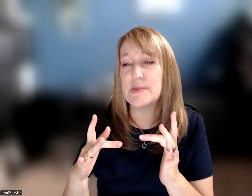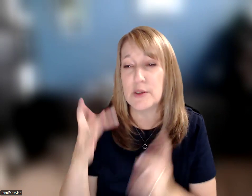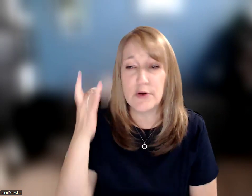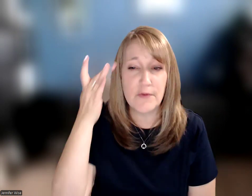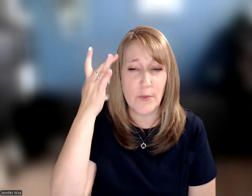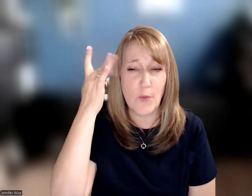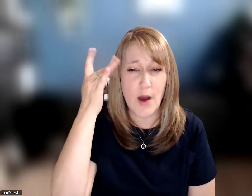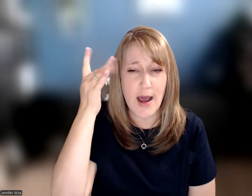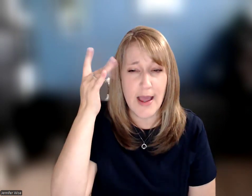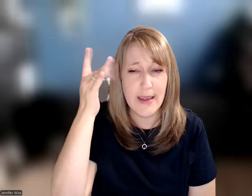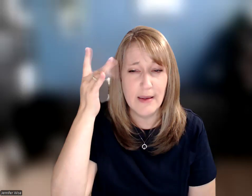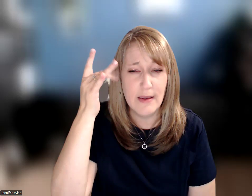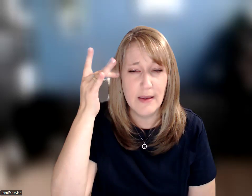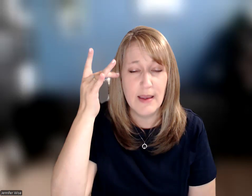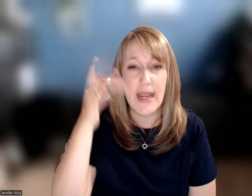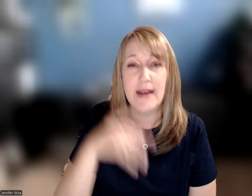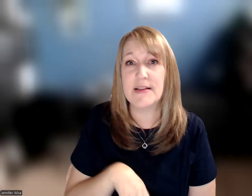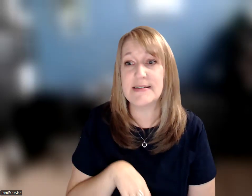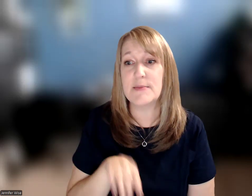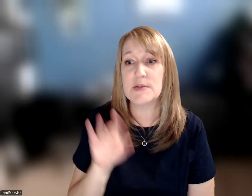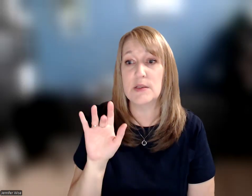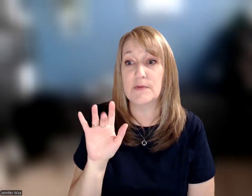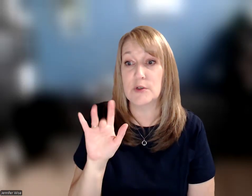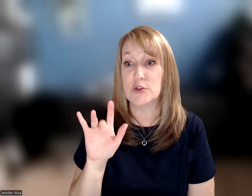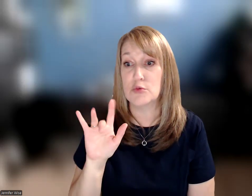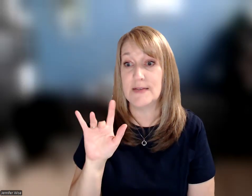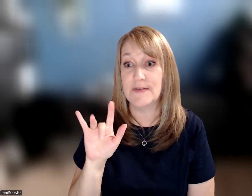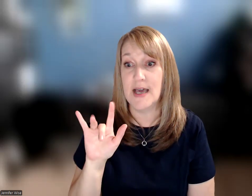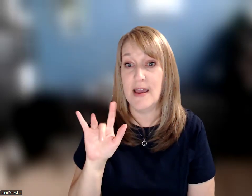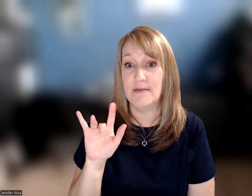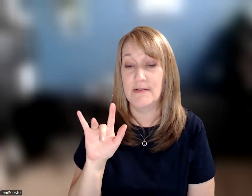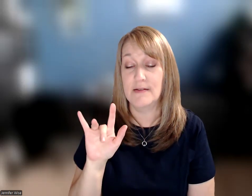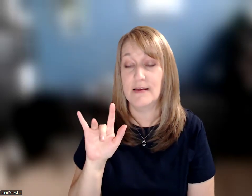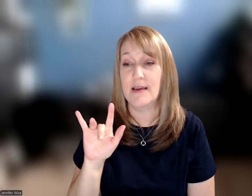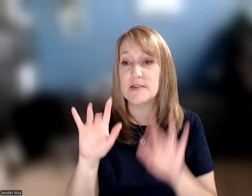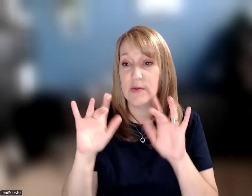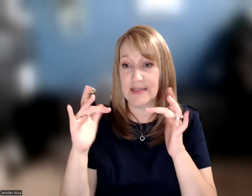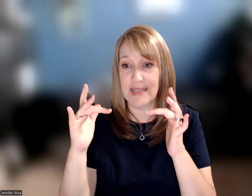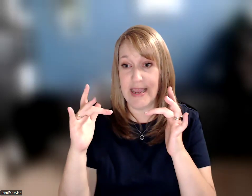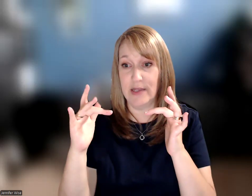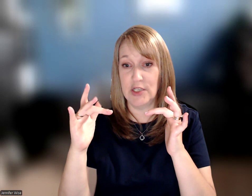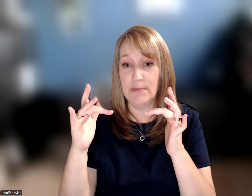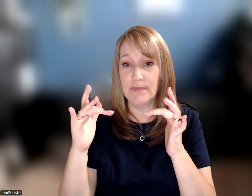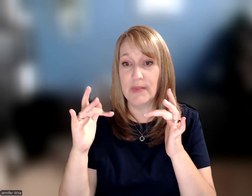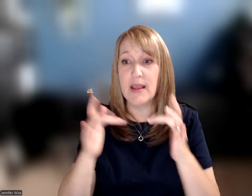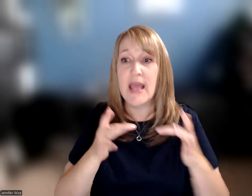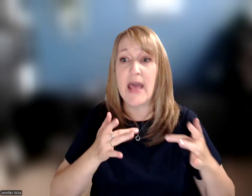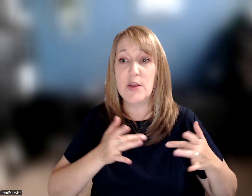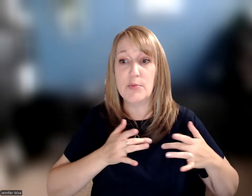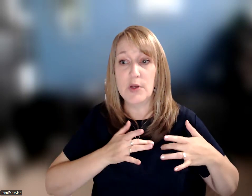we learned for why, and the same as we learned for 25. Okay, so that's the hand shape. And then you put it